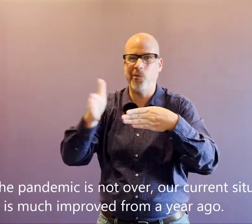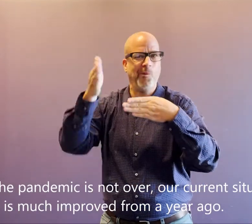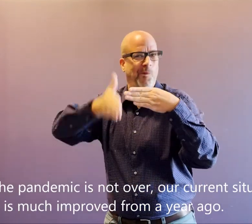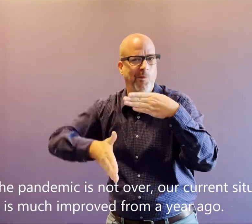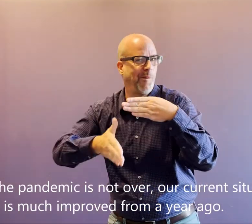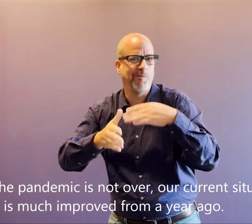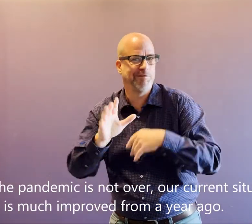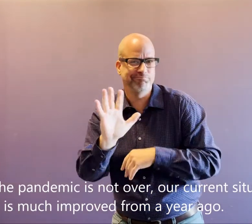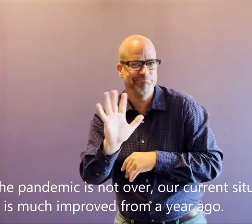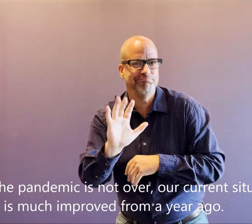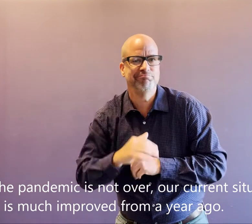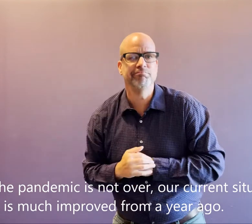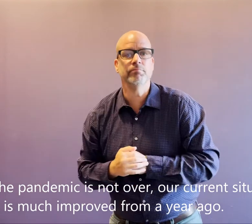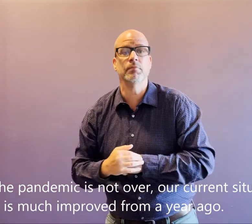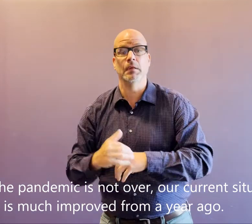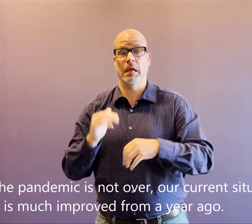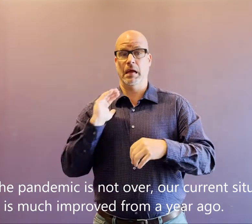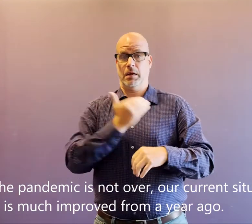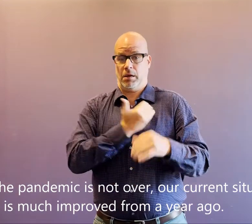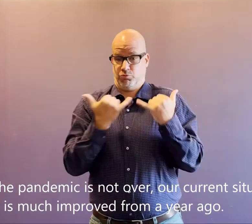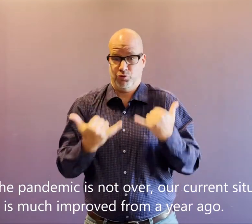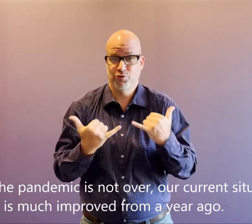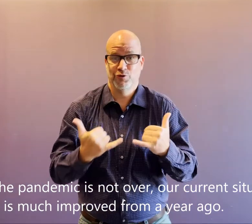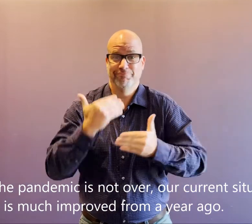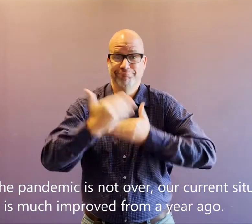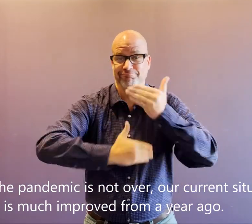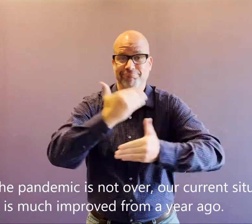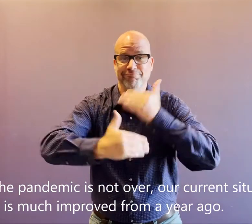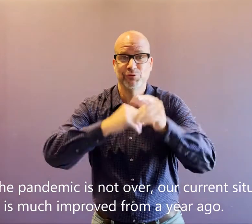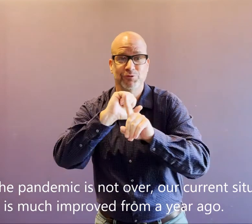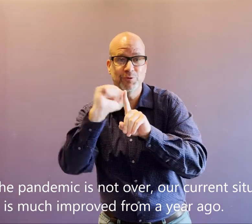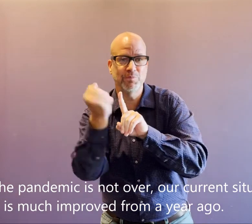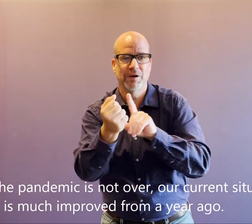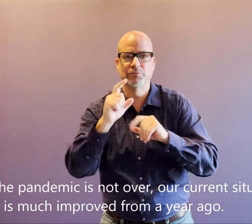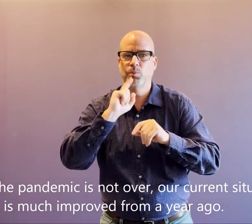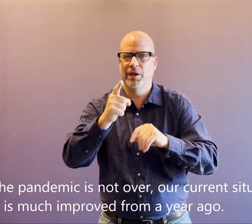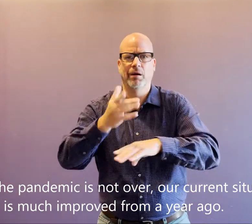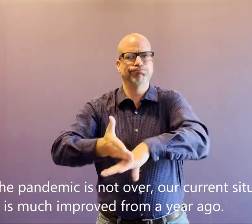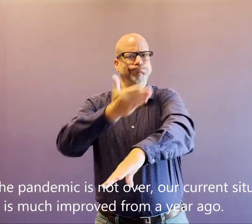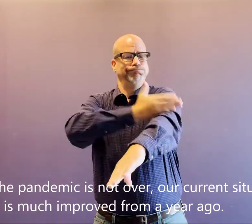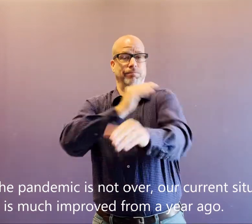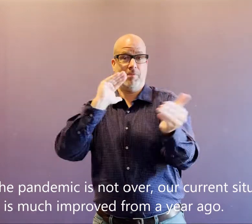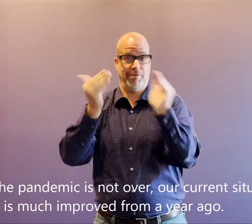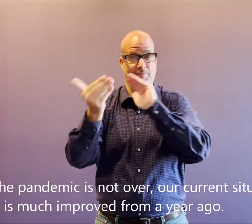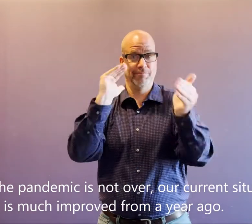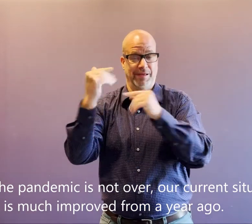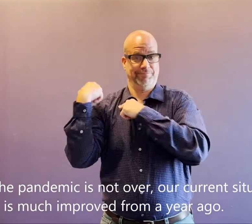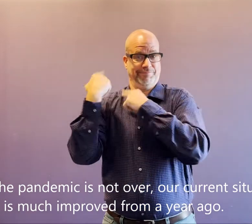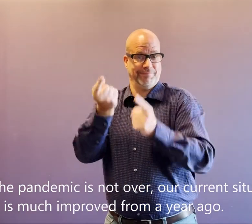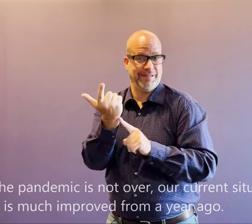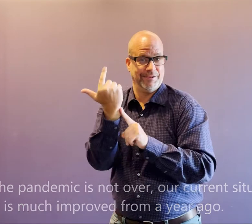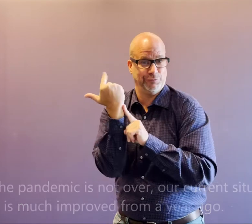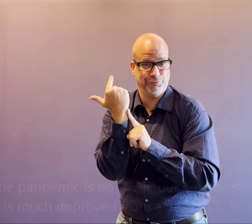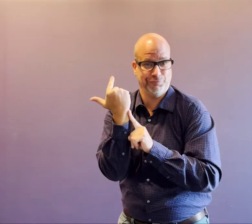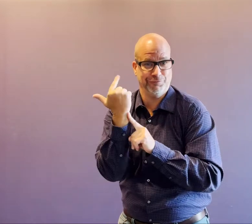Though the pandemic is not over, our current situation is much improved from a year ago.